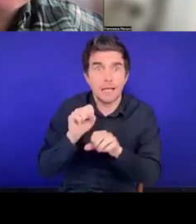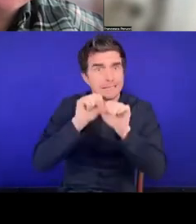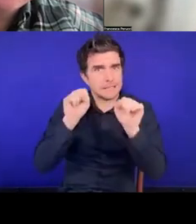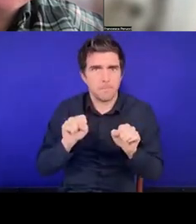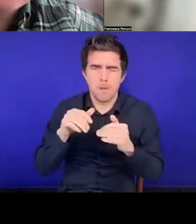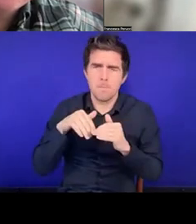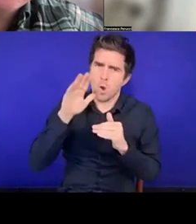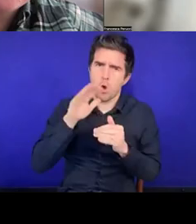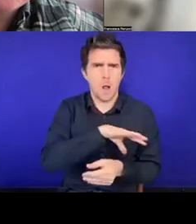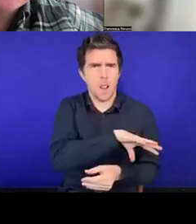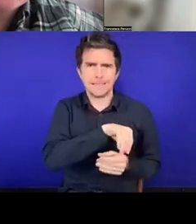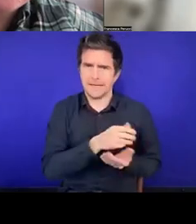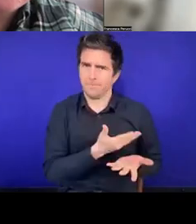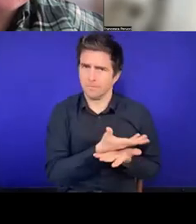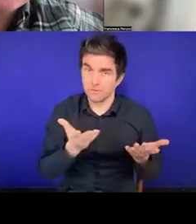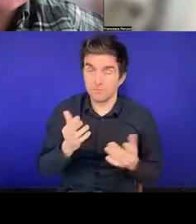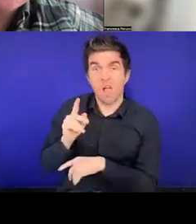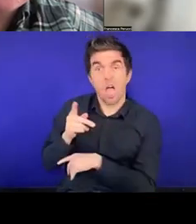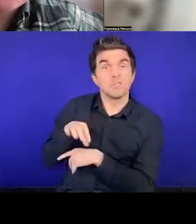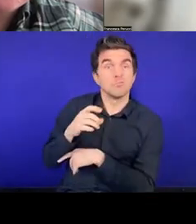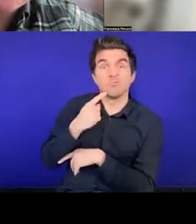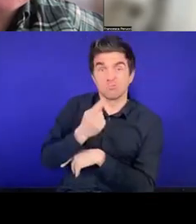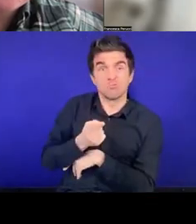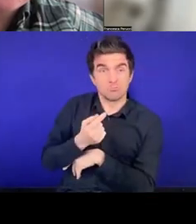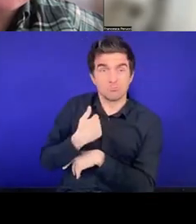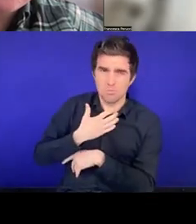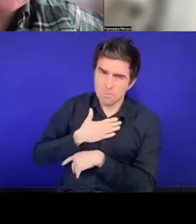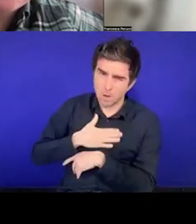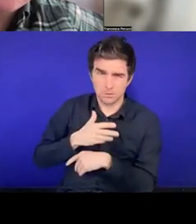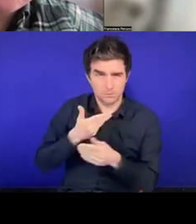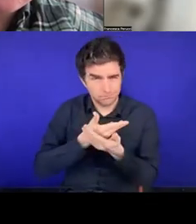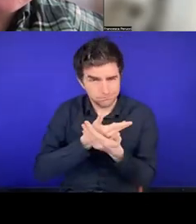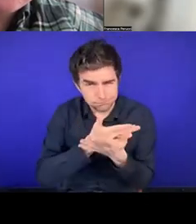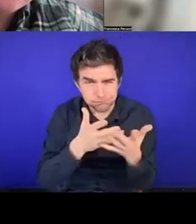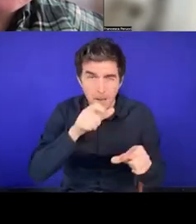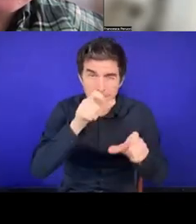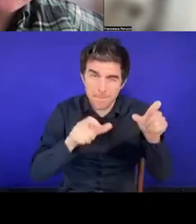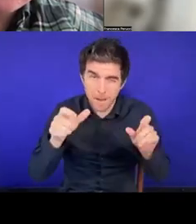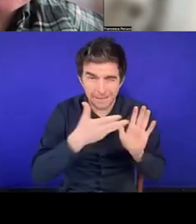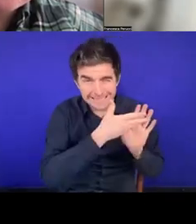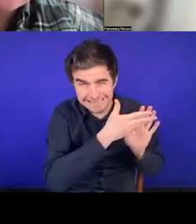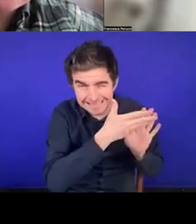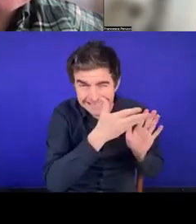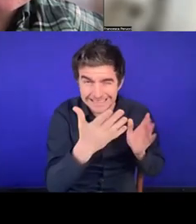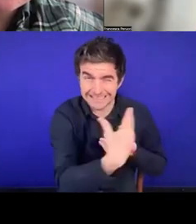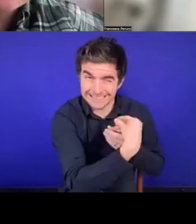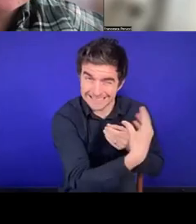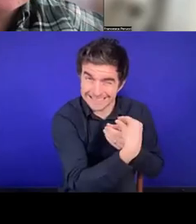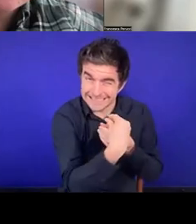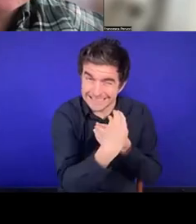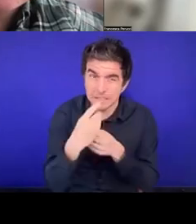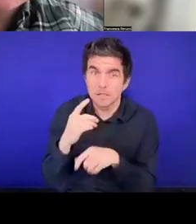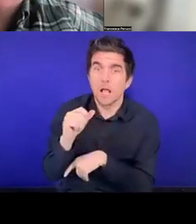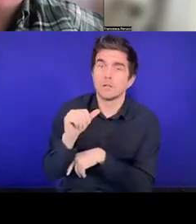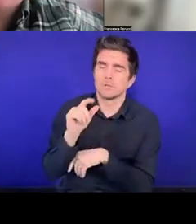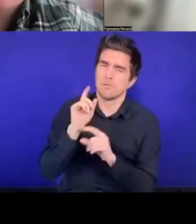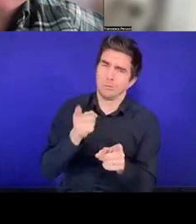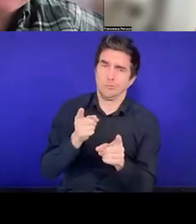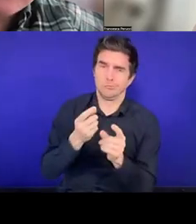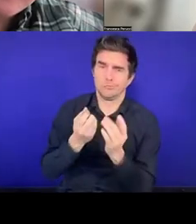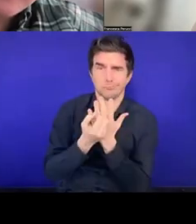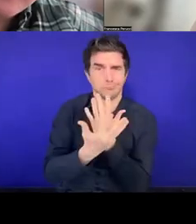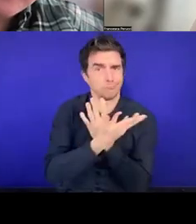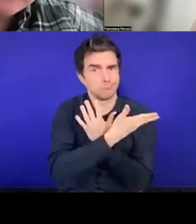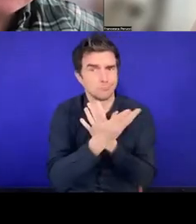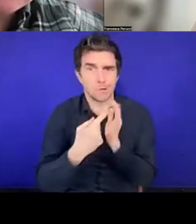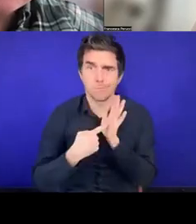have to be representative, and people have to count. So that's terribly important. So stay tuned. But